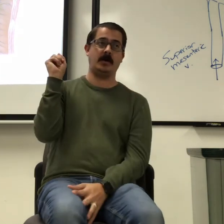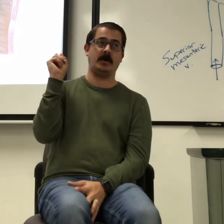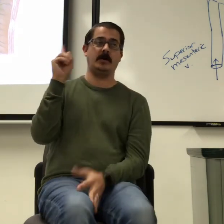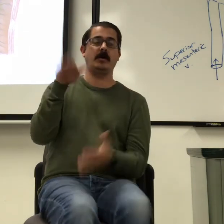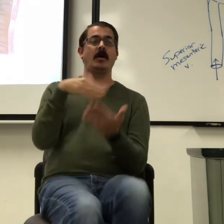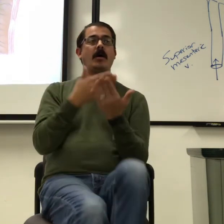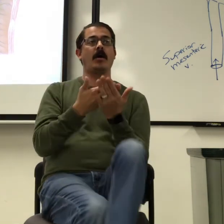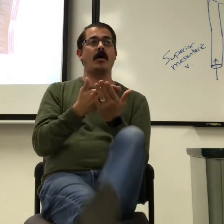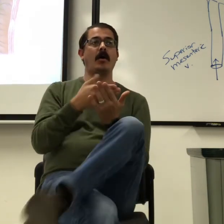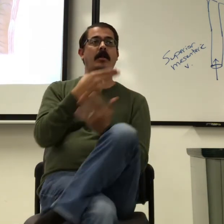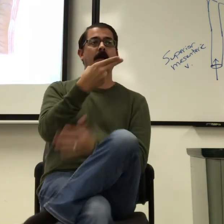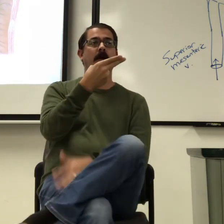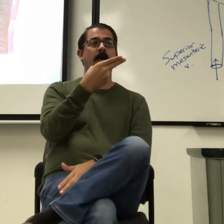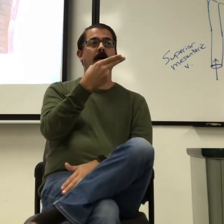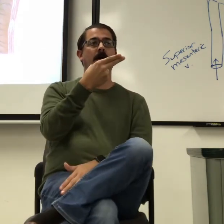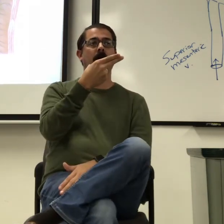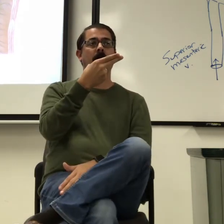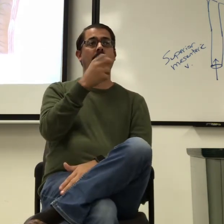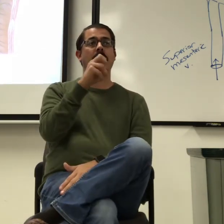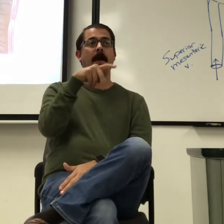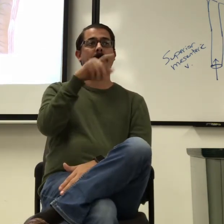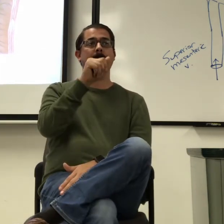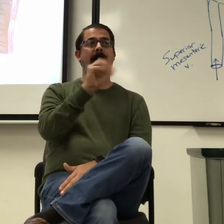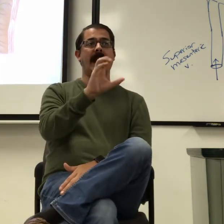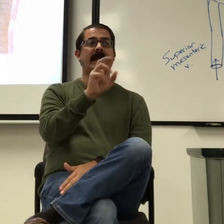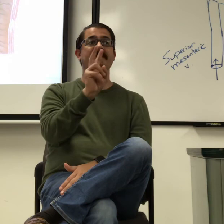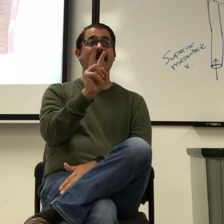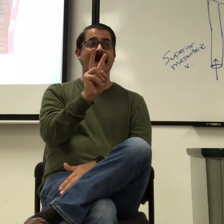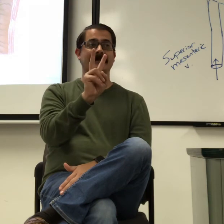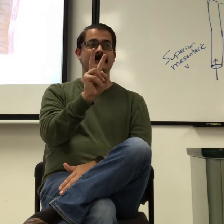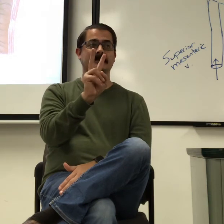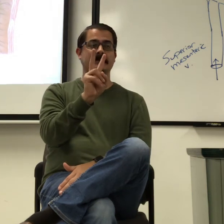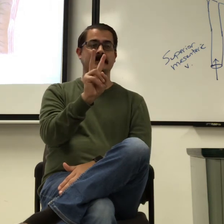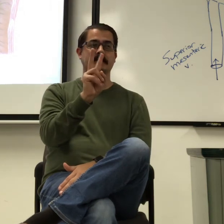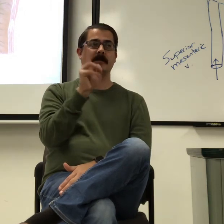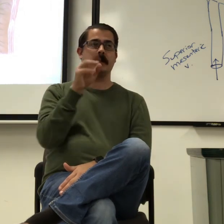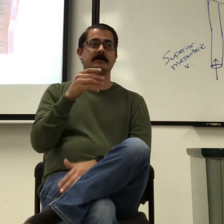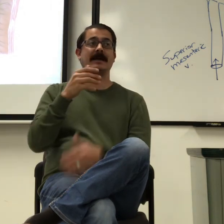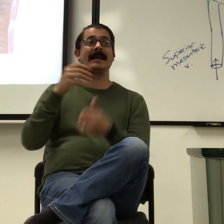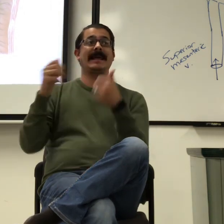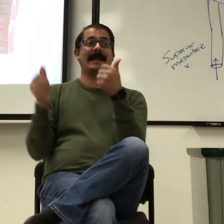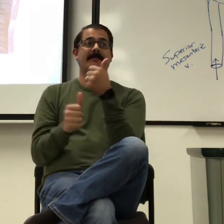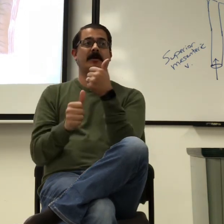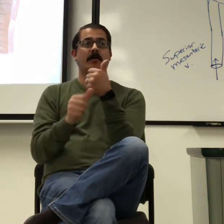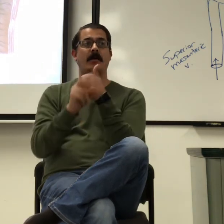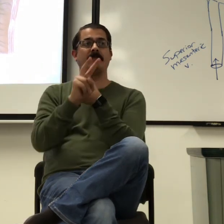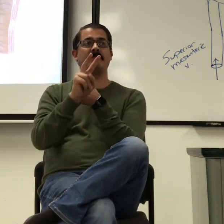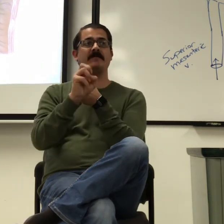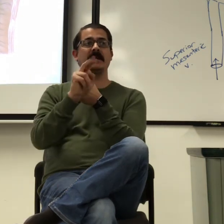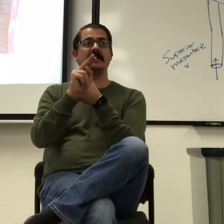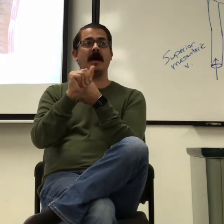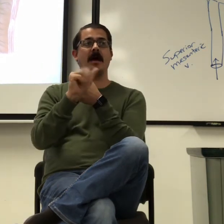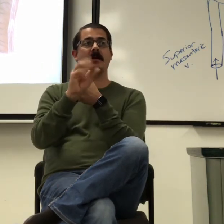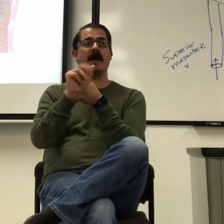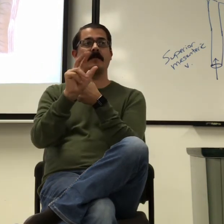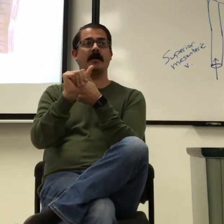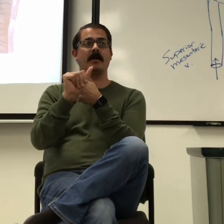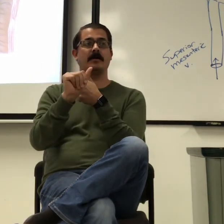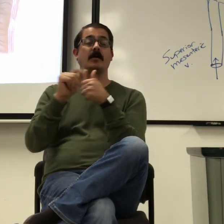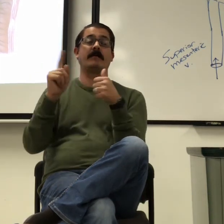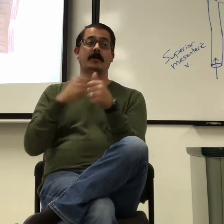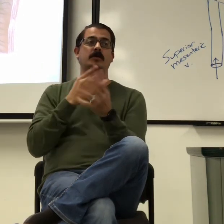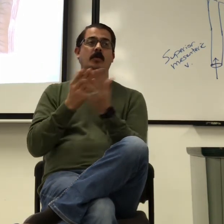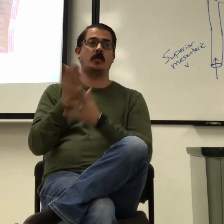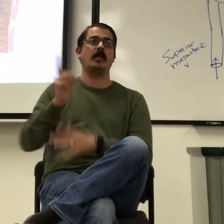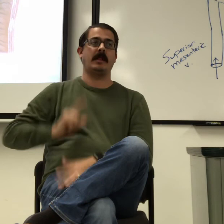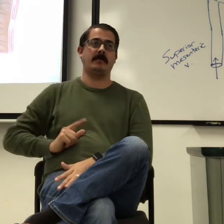portal veins, hepatic veins. And there's inferior vena cava right there. Okay, so you first pass through the